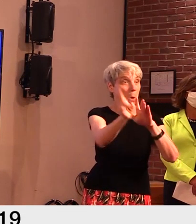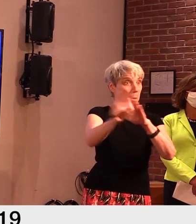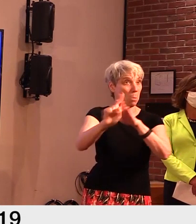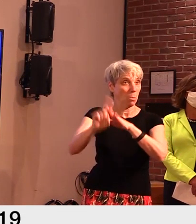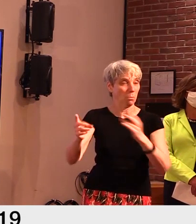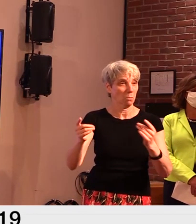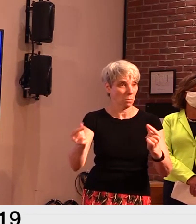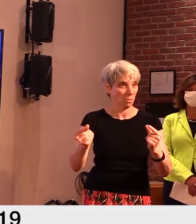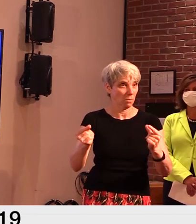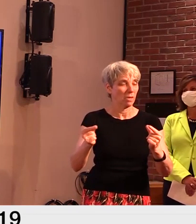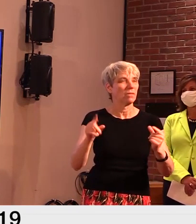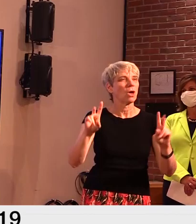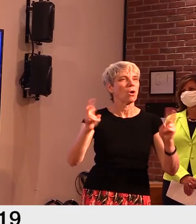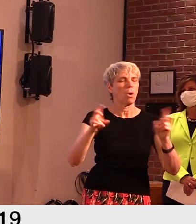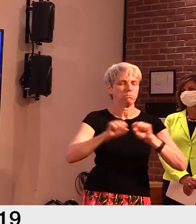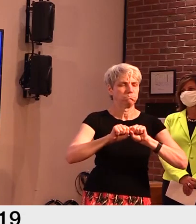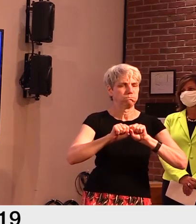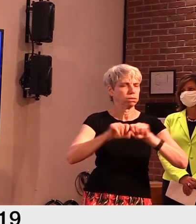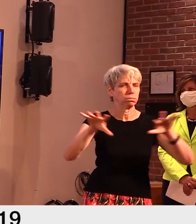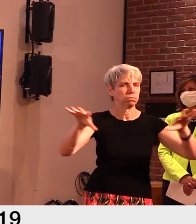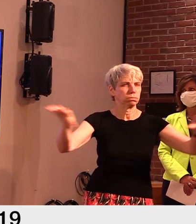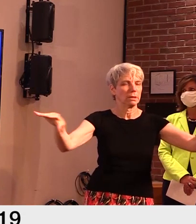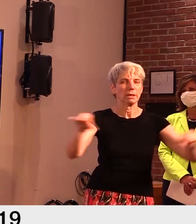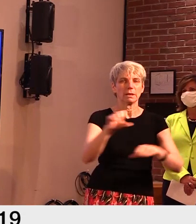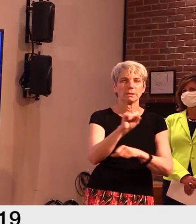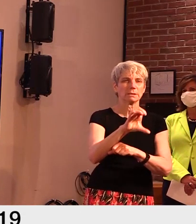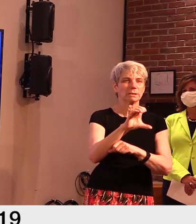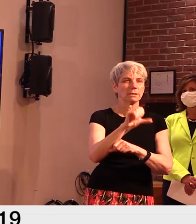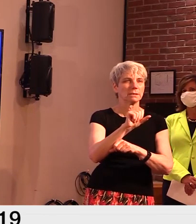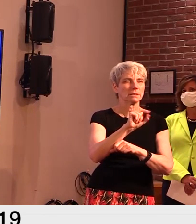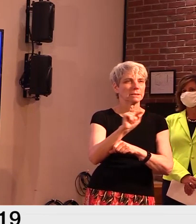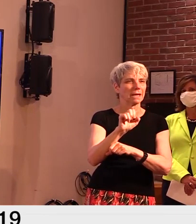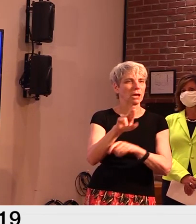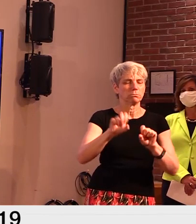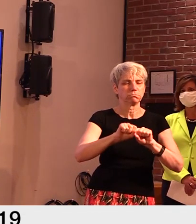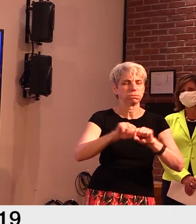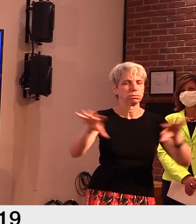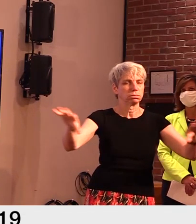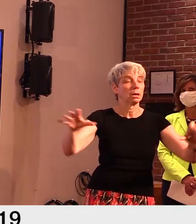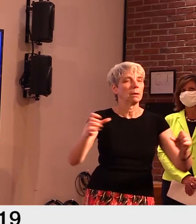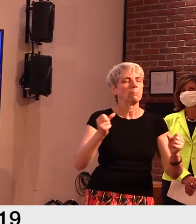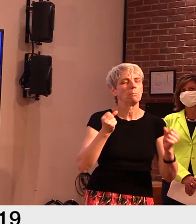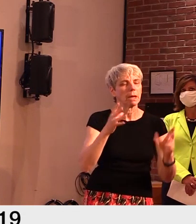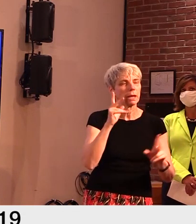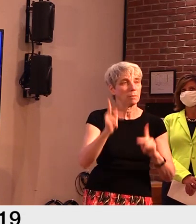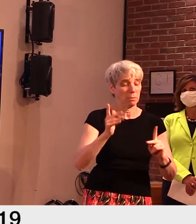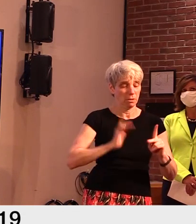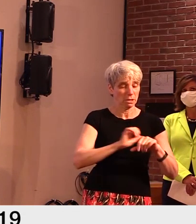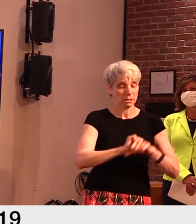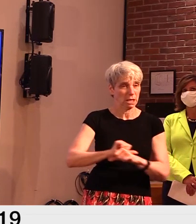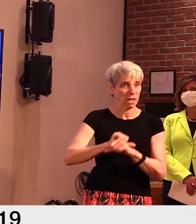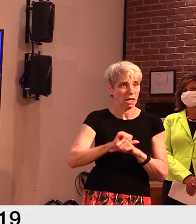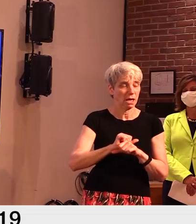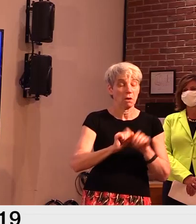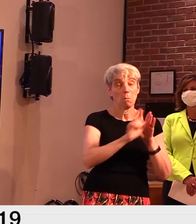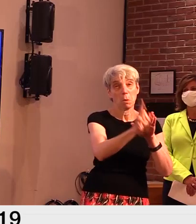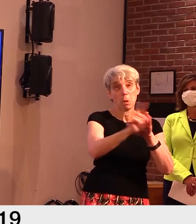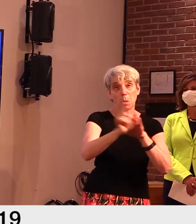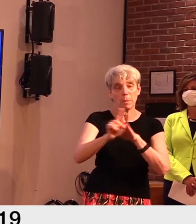involved. In fact, some were leaving before Granger had finished making his